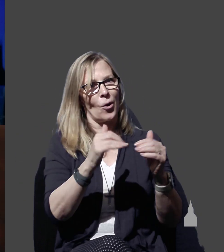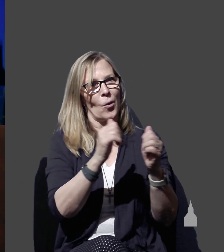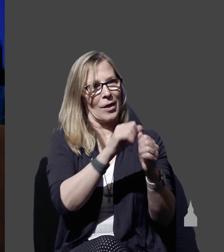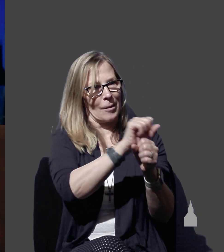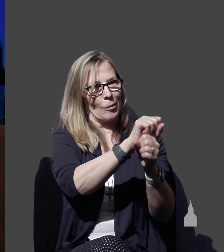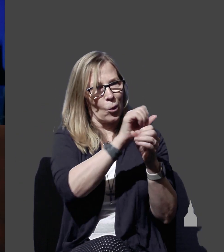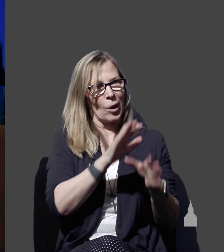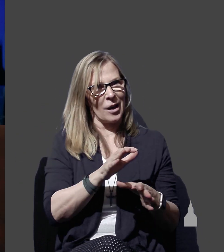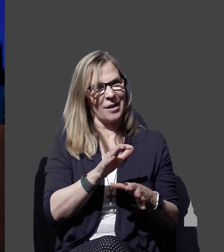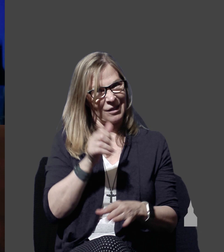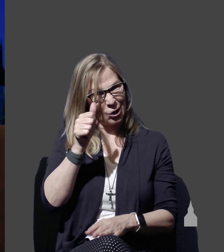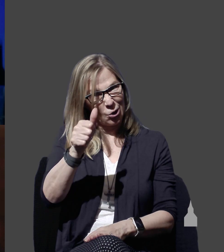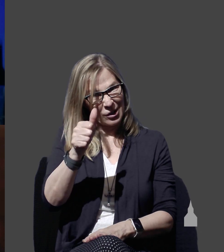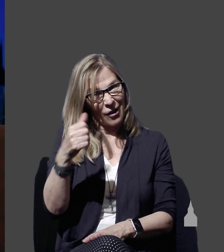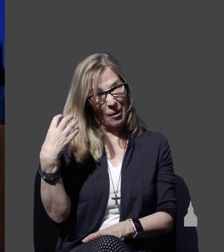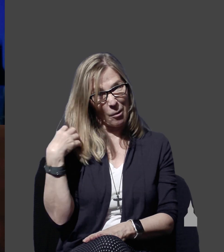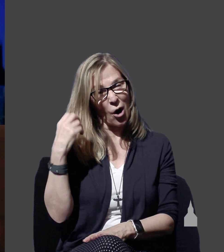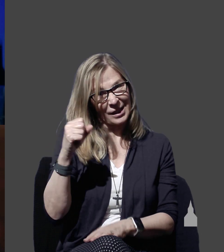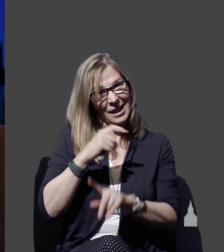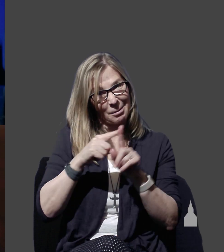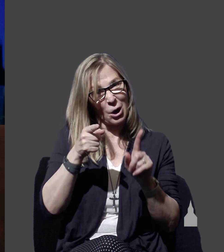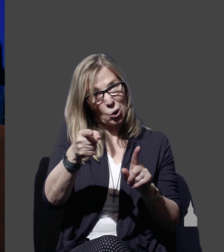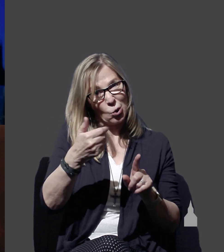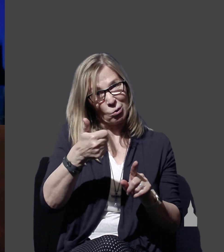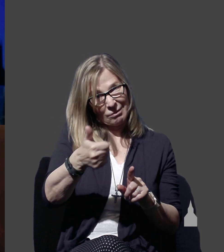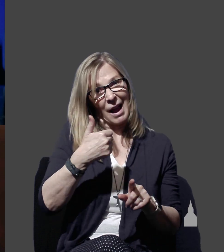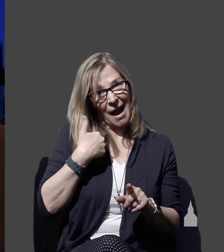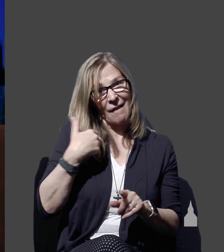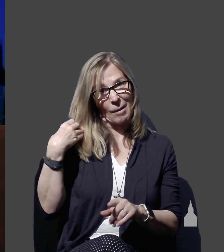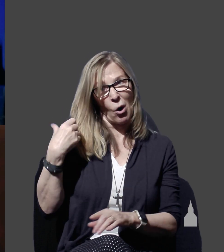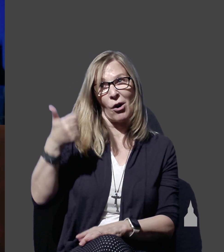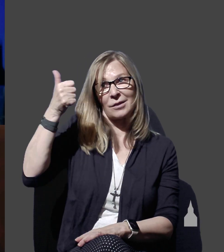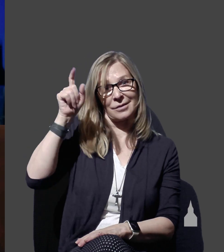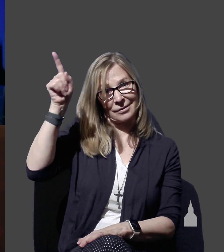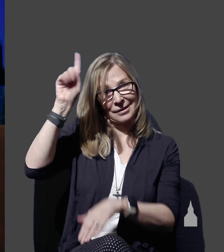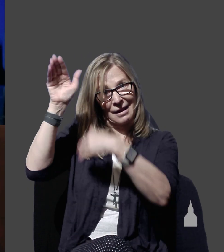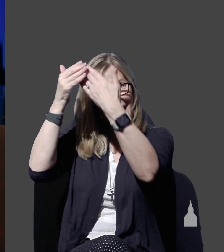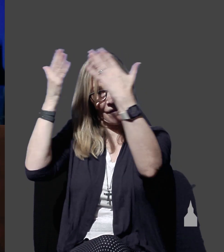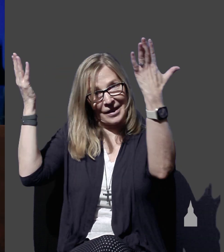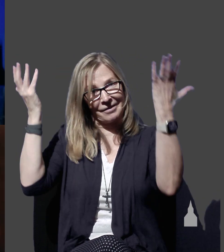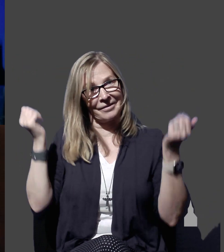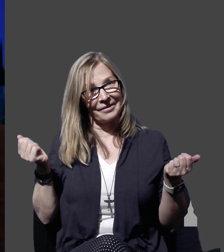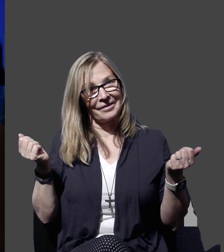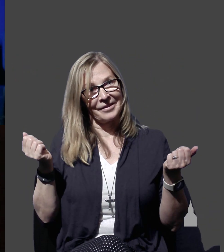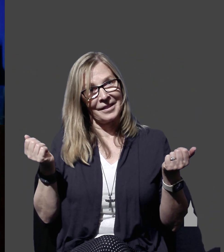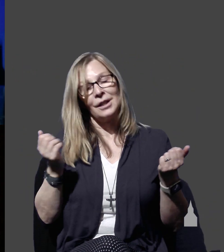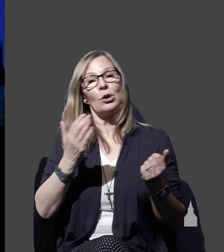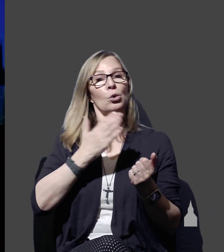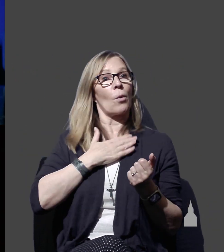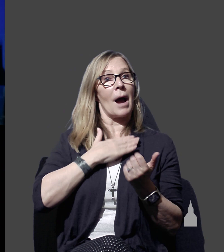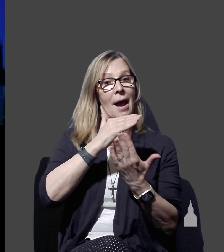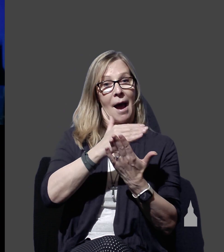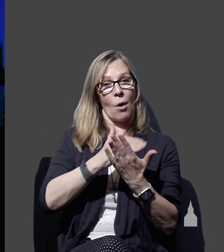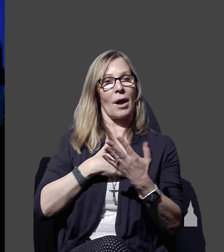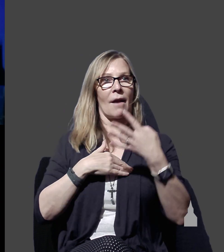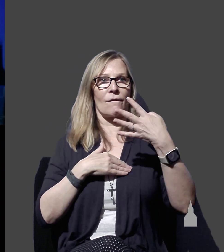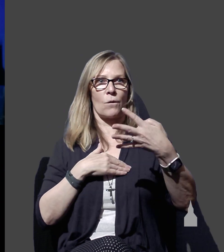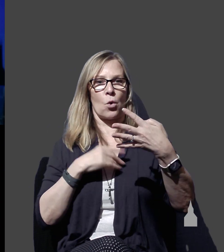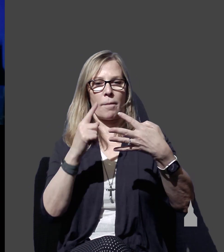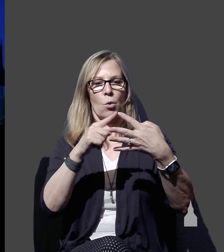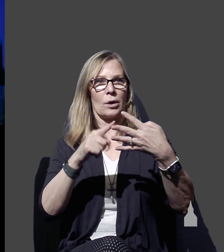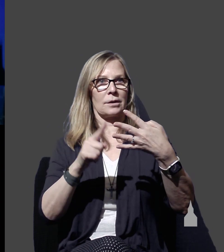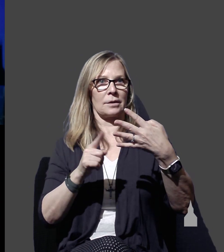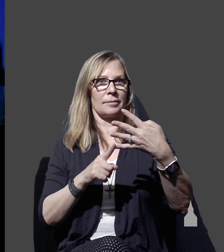master in heaven. Our outline is really fairly simple. It's going to be 4 points. But it's God's standards